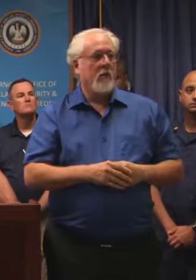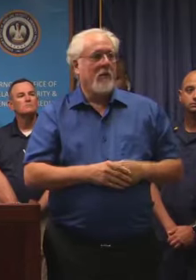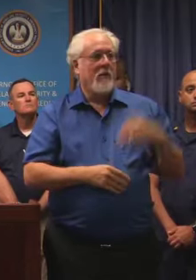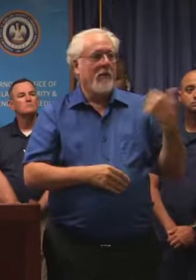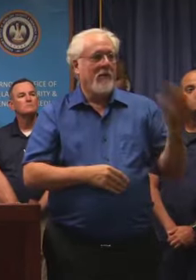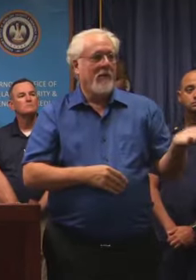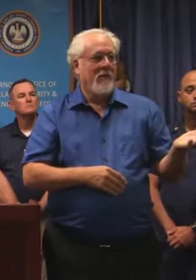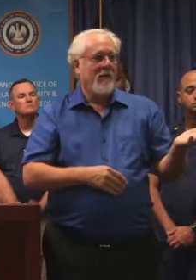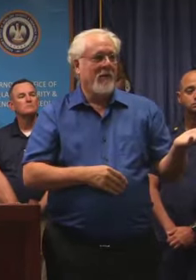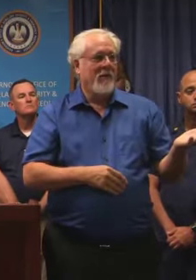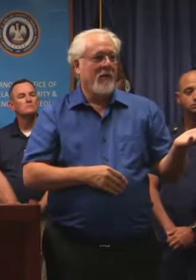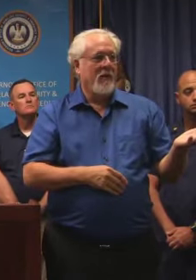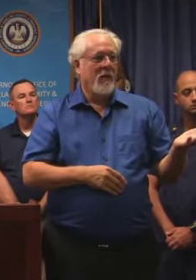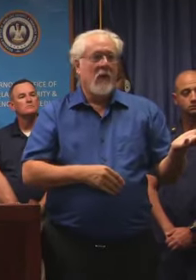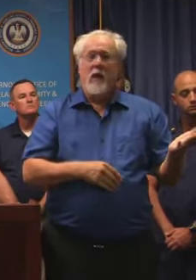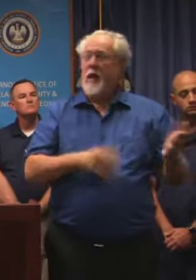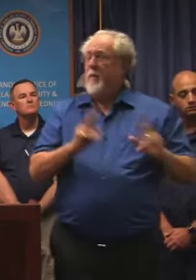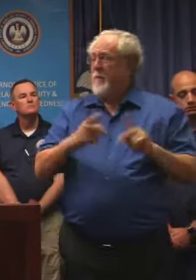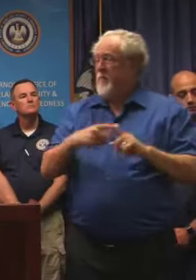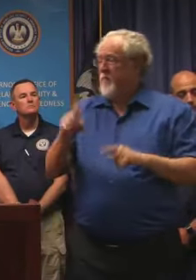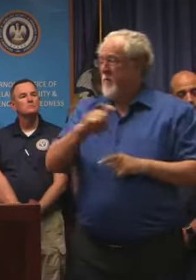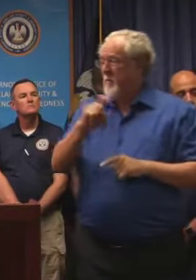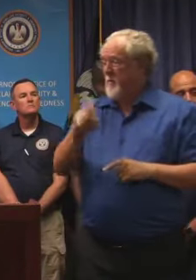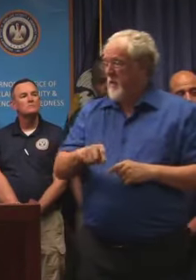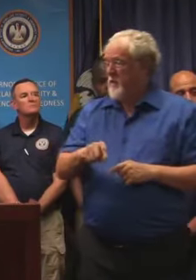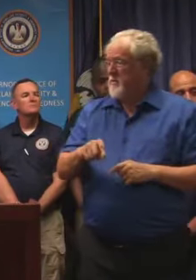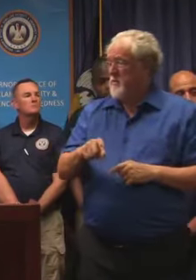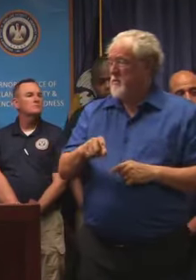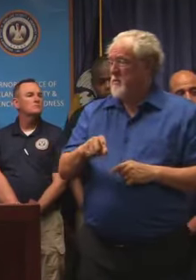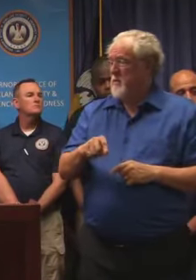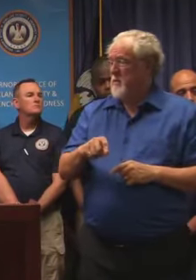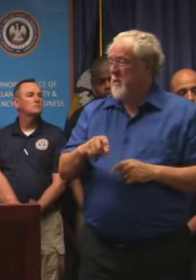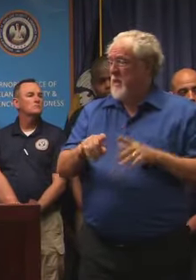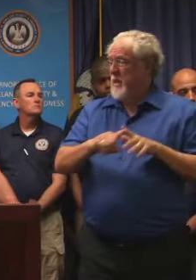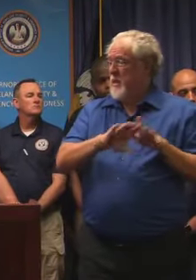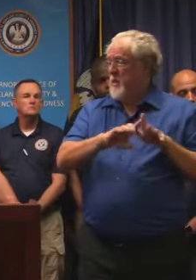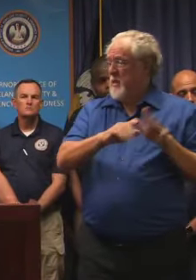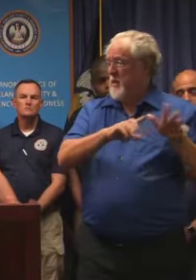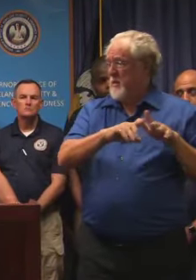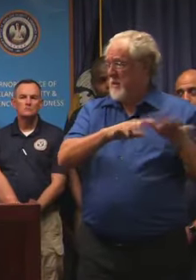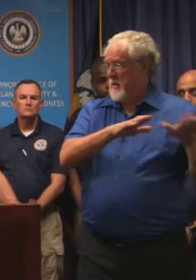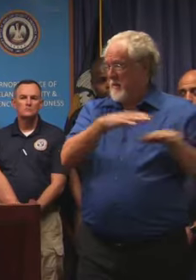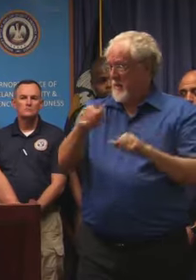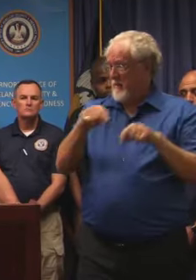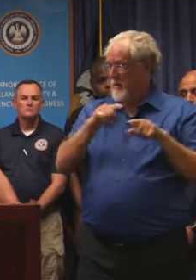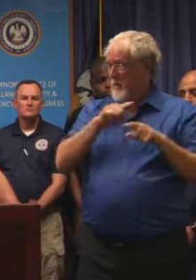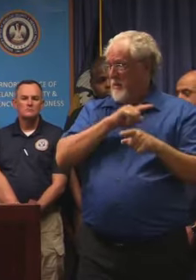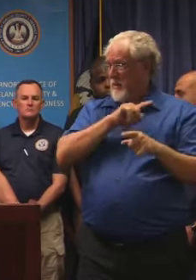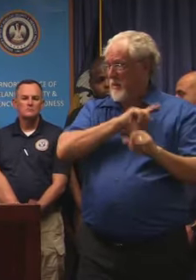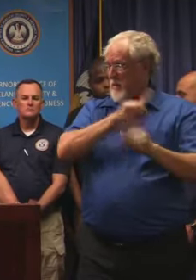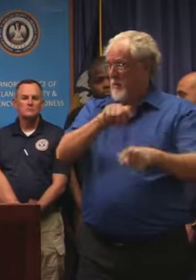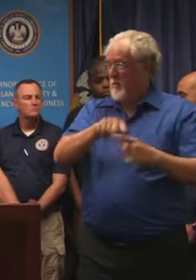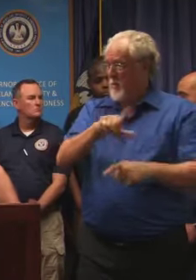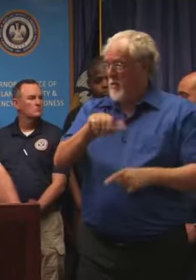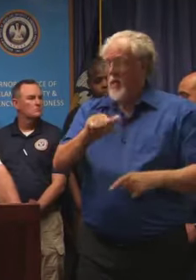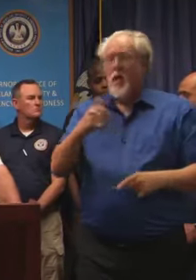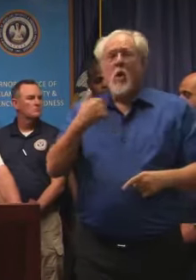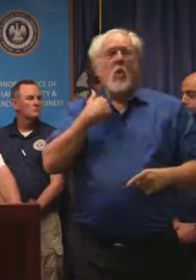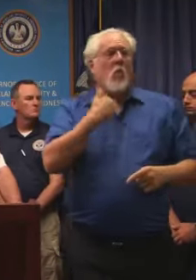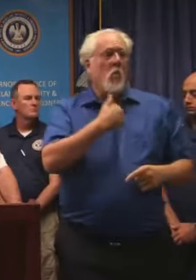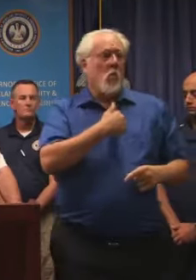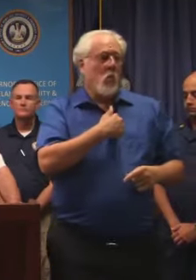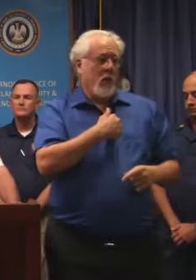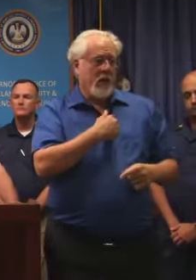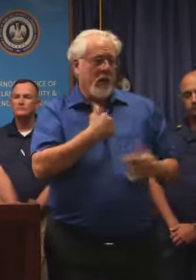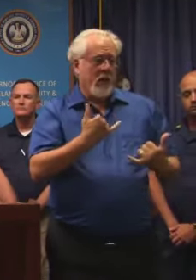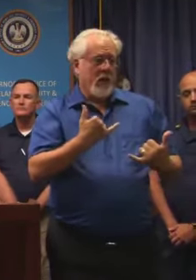Yes, ma'am. Do you know if people from Texas are evacuating Yeah. here or coming to Louisiana? We